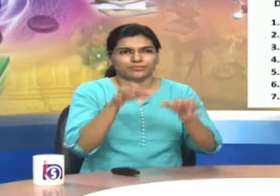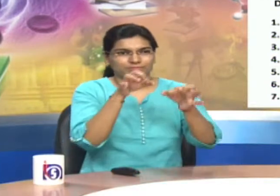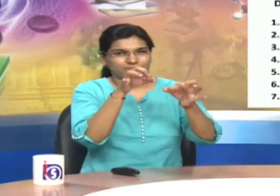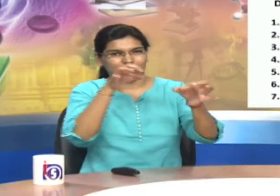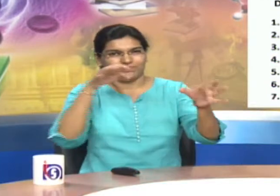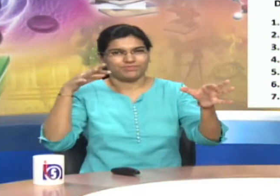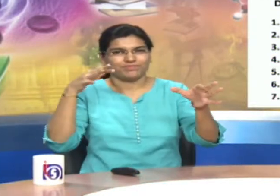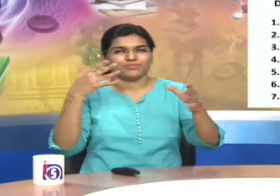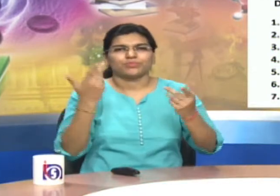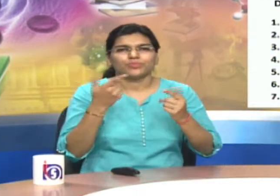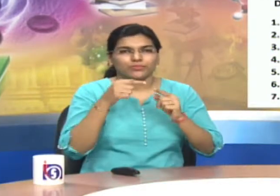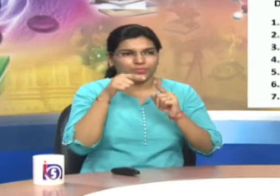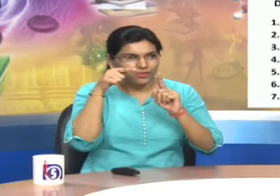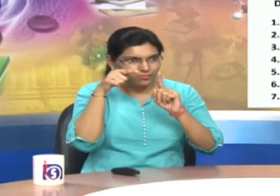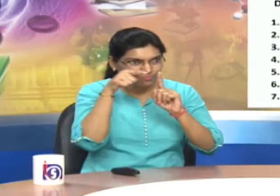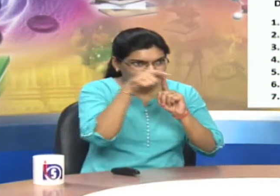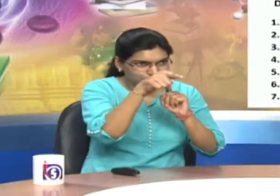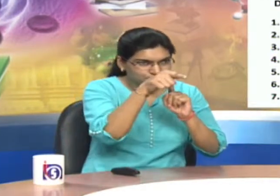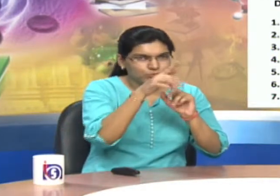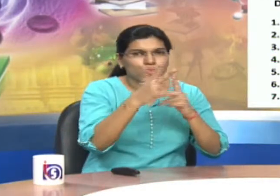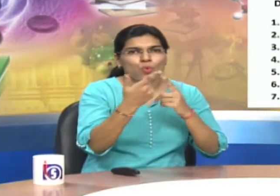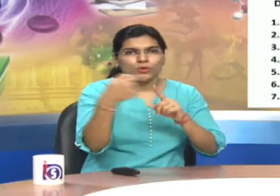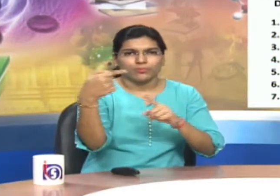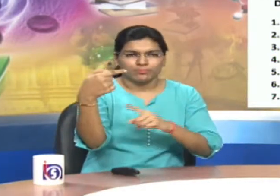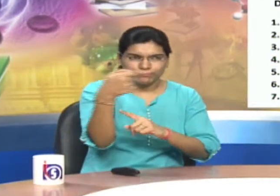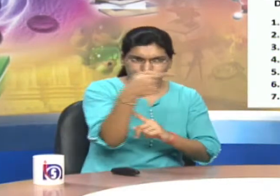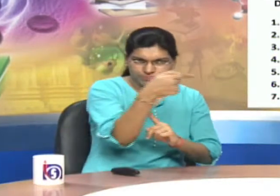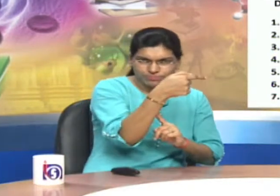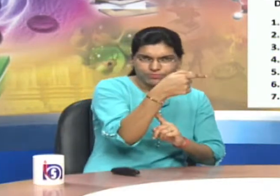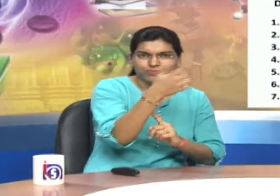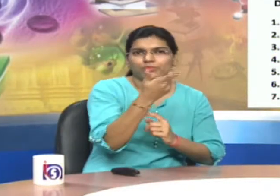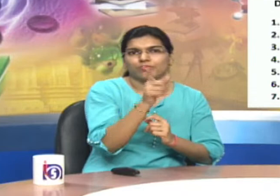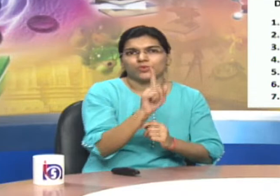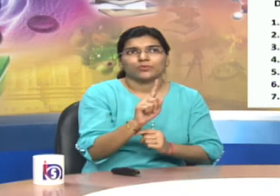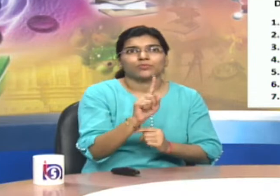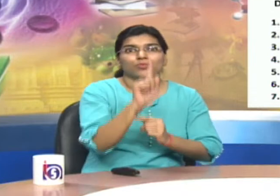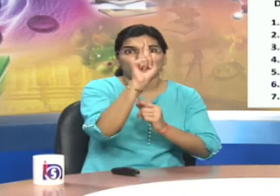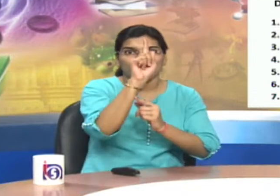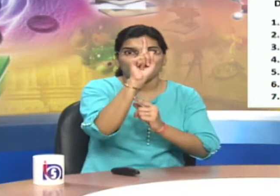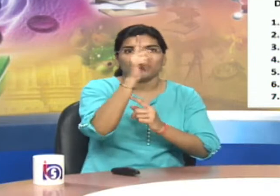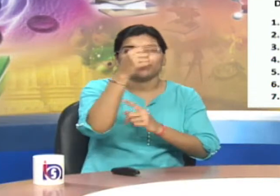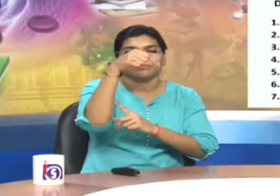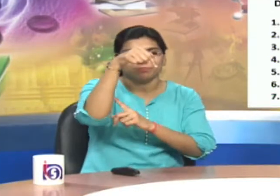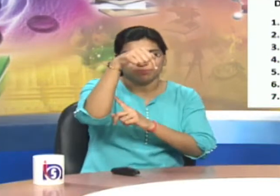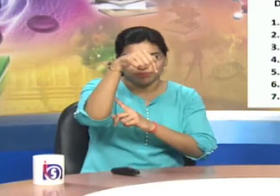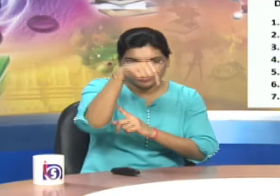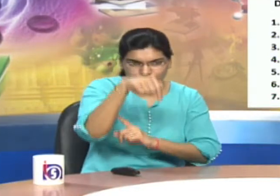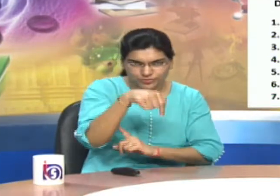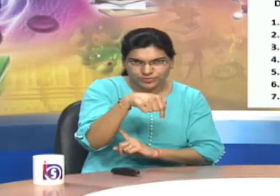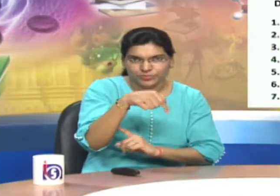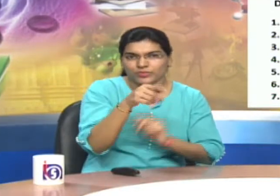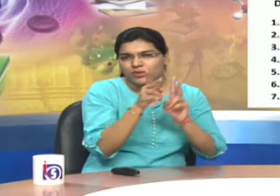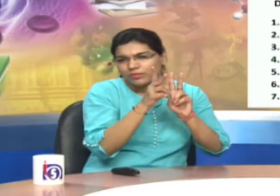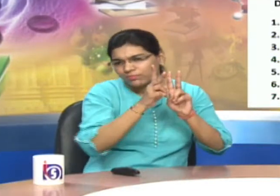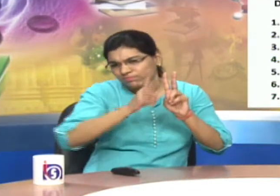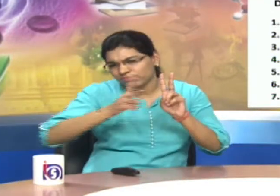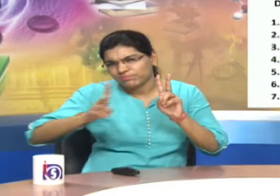name. The fourth name is block arrows. Like there are big arrows, bold